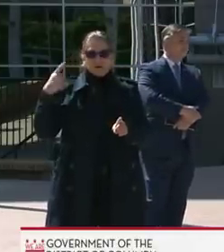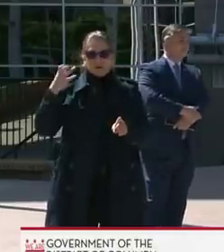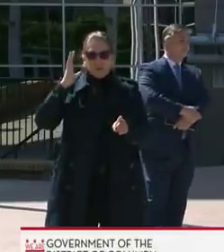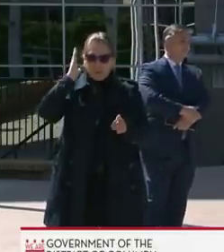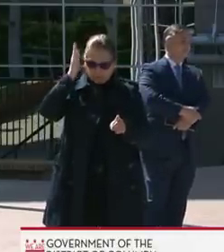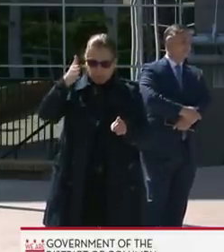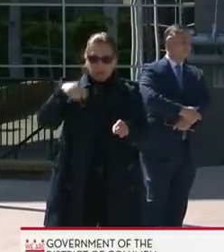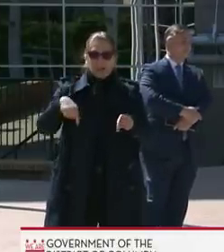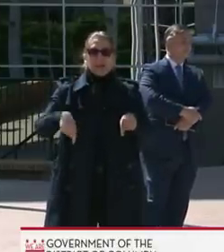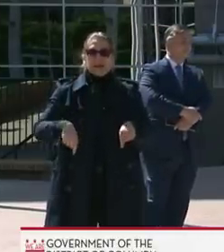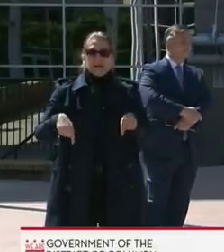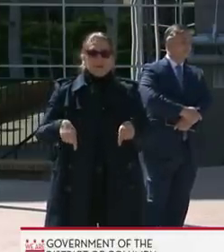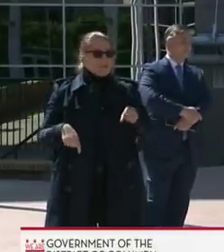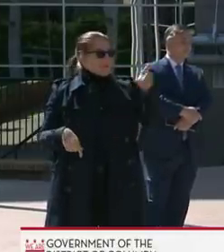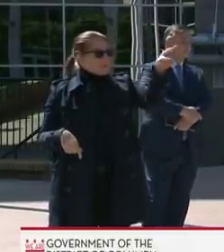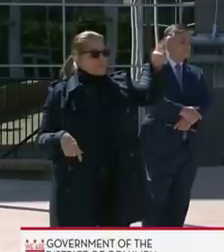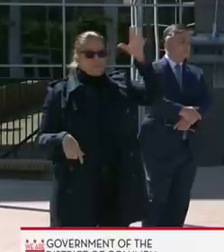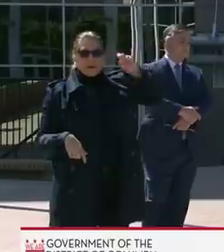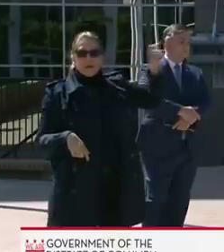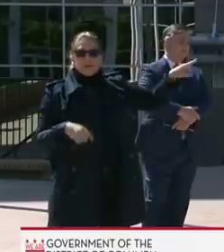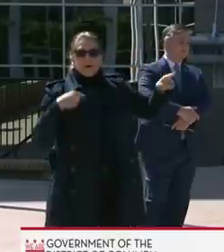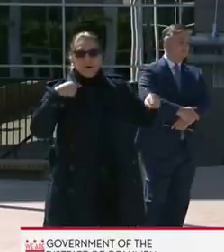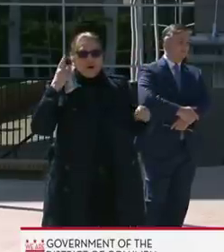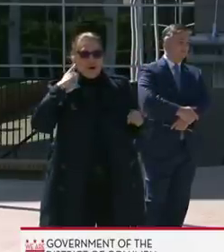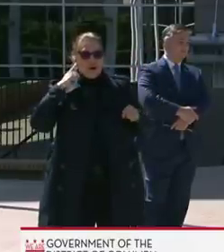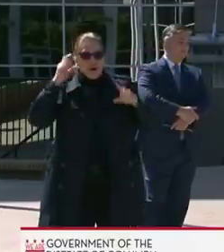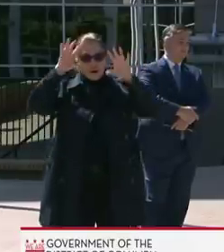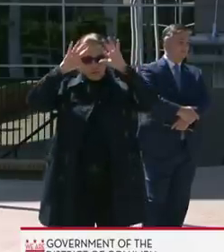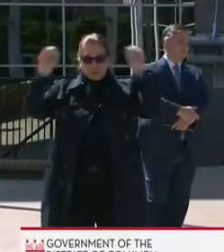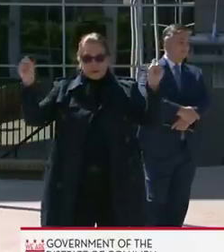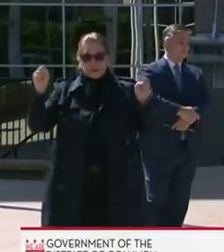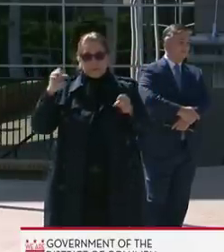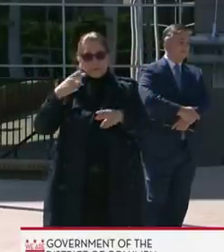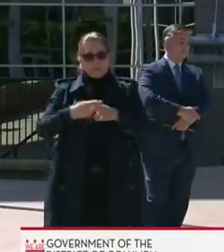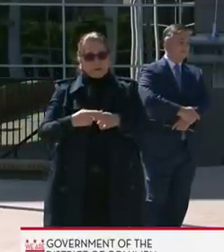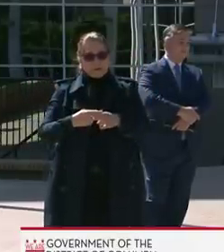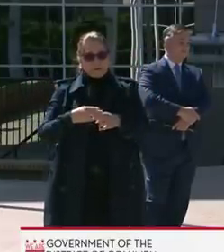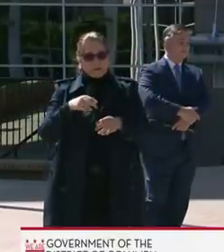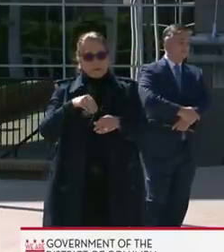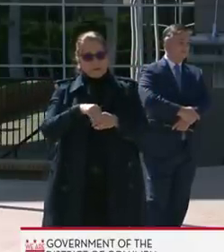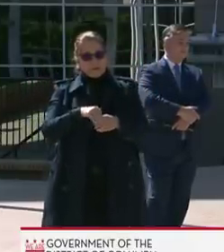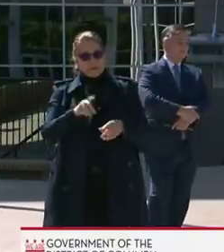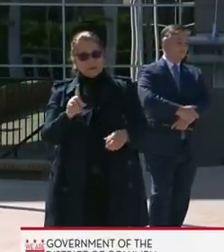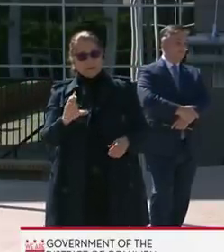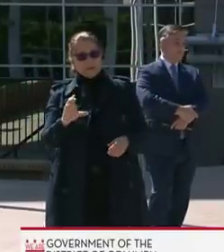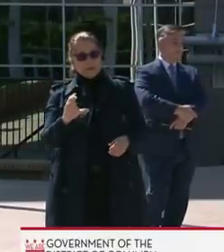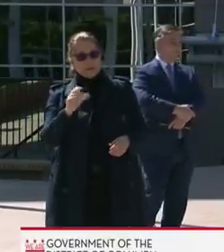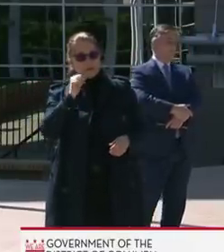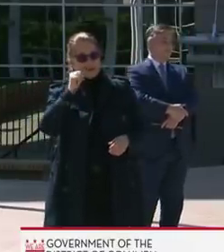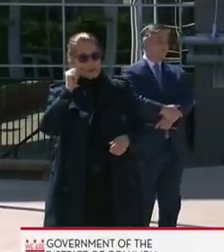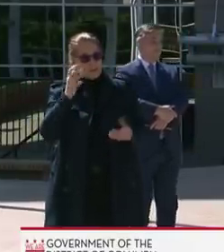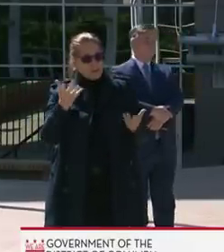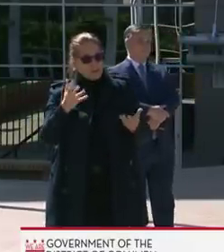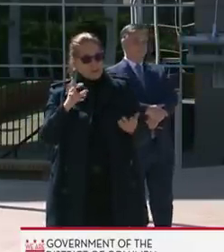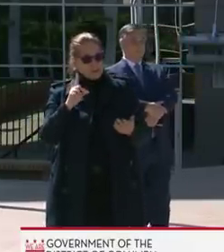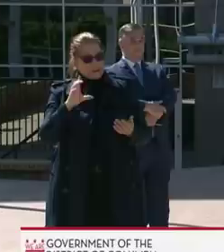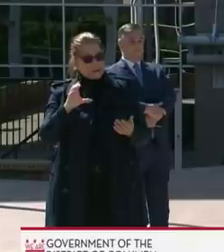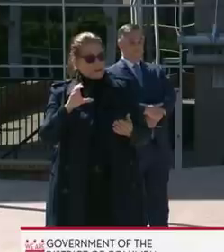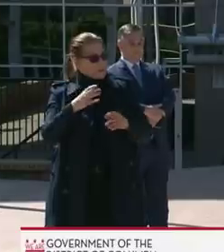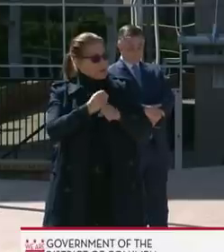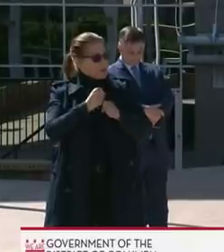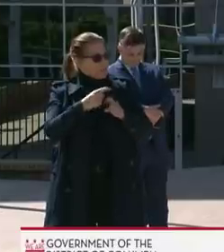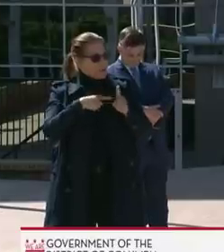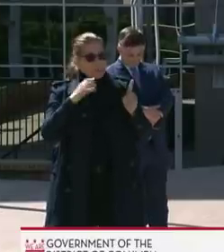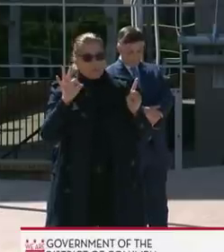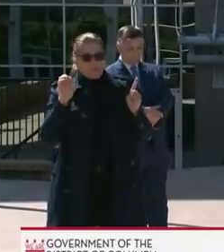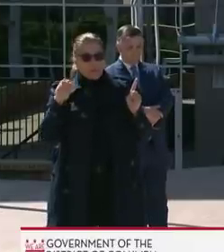mention D.C. yesterday. Did something happen? I mean, is D.C. getting something from FEMA or somebody else because of? I've been